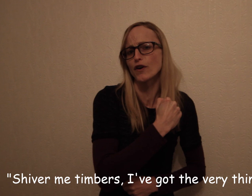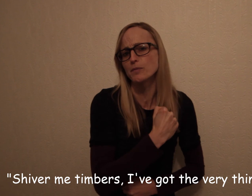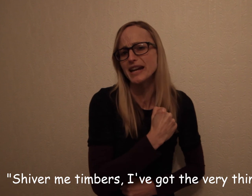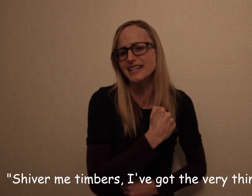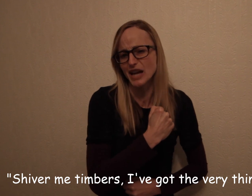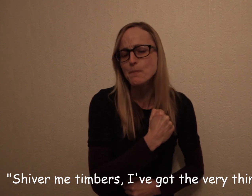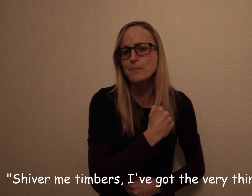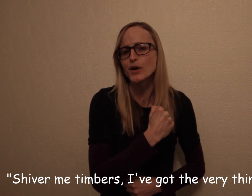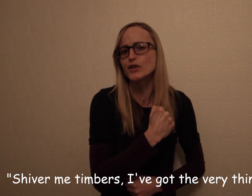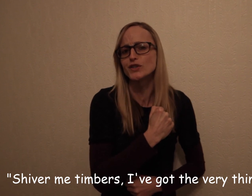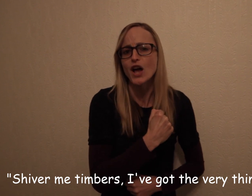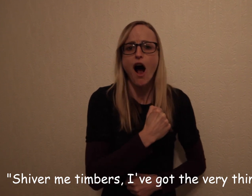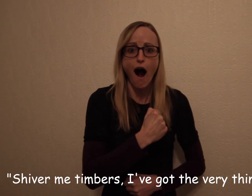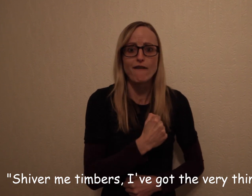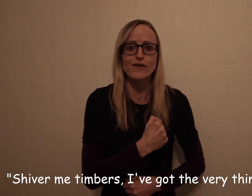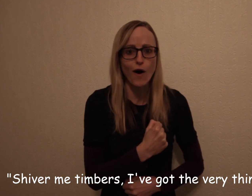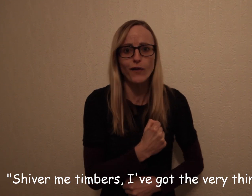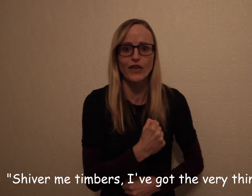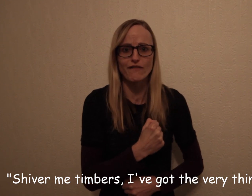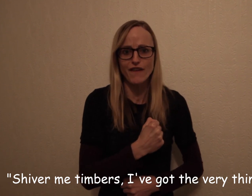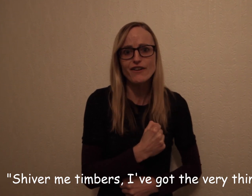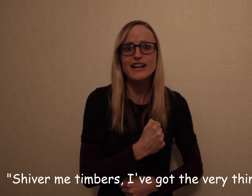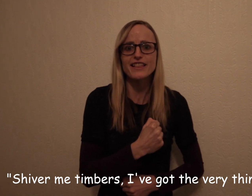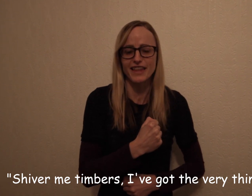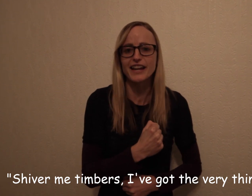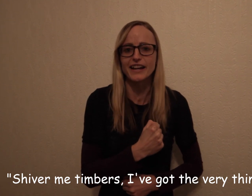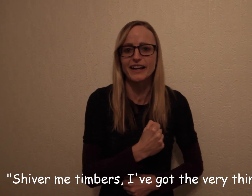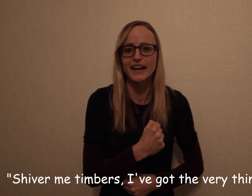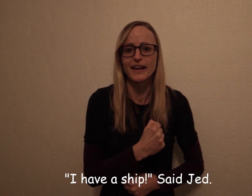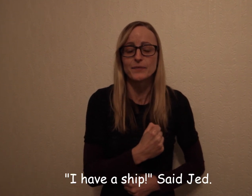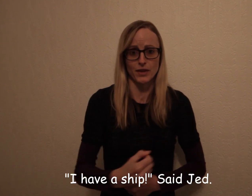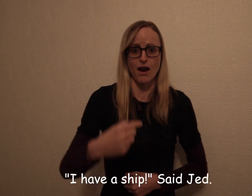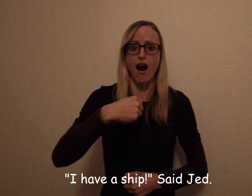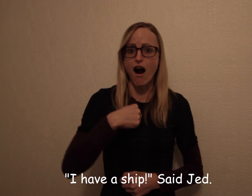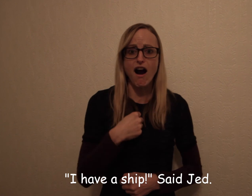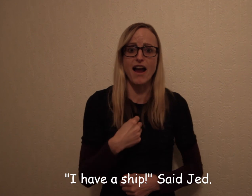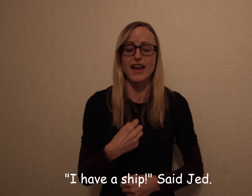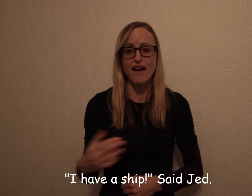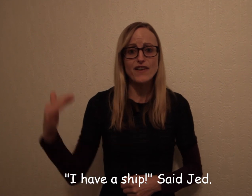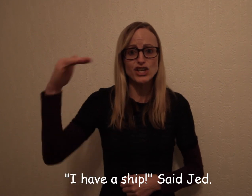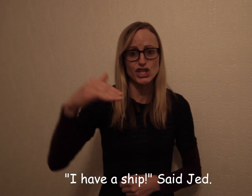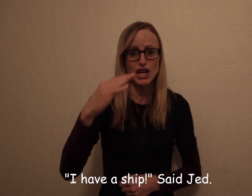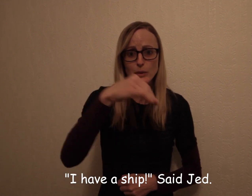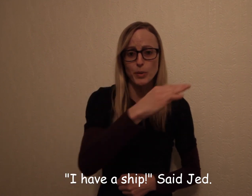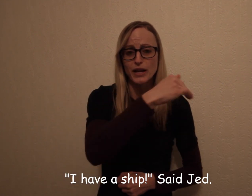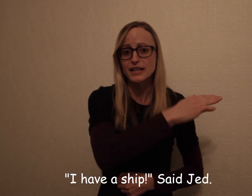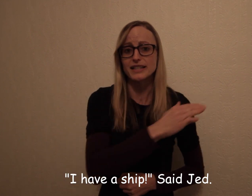me timbers, I've got the very thing." "I have a ship,"